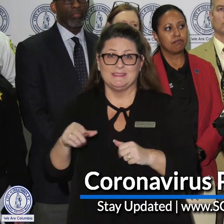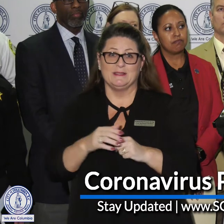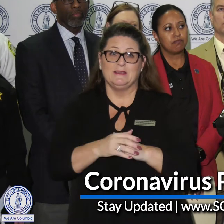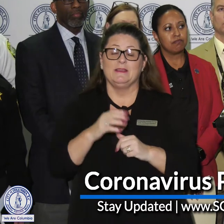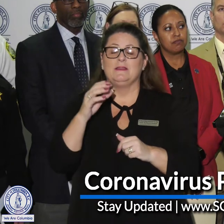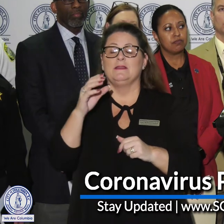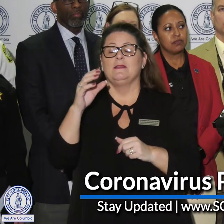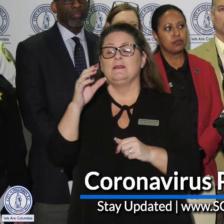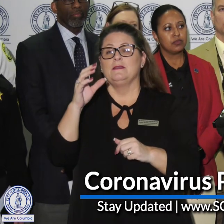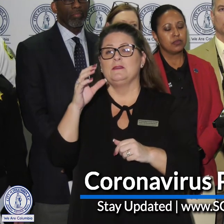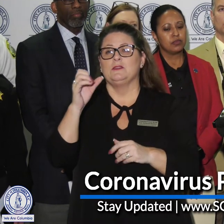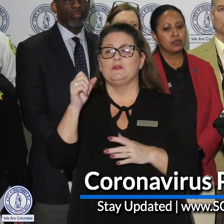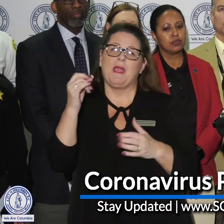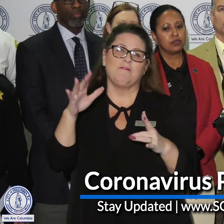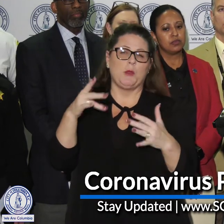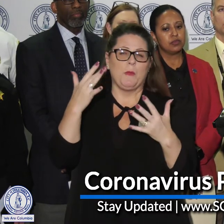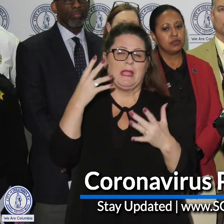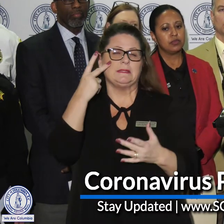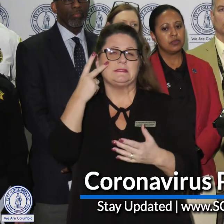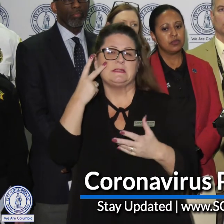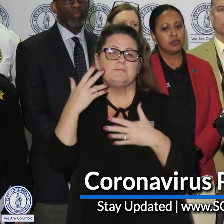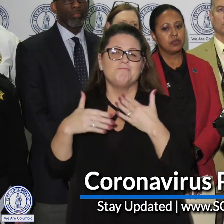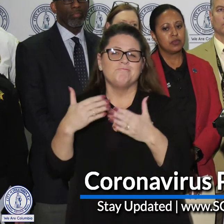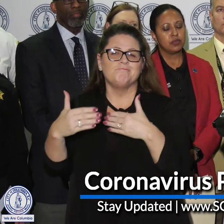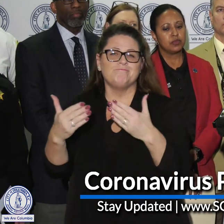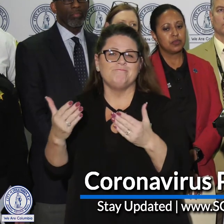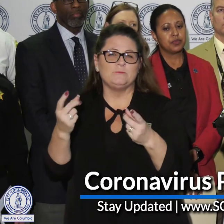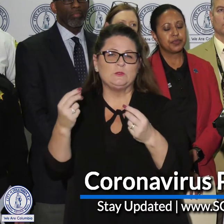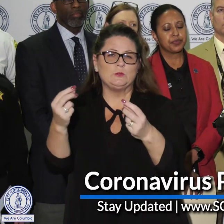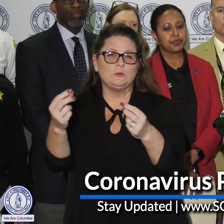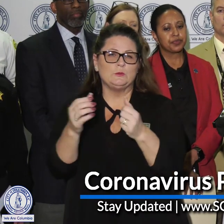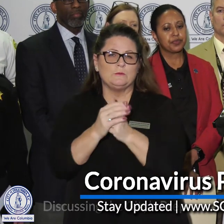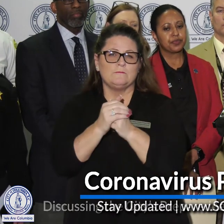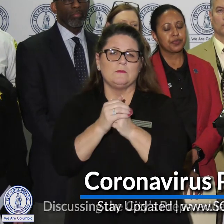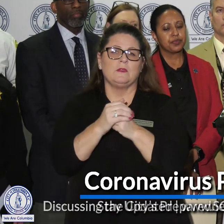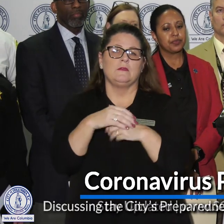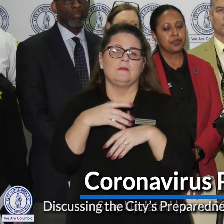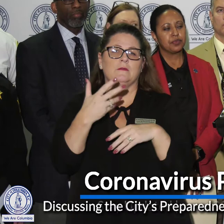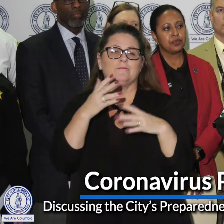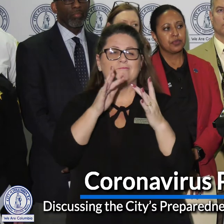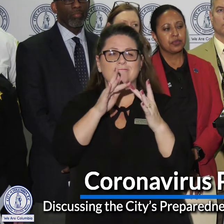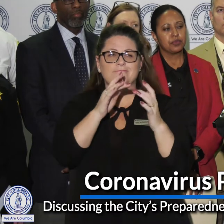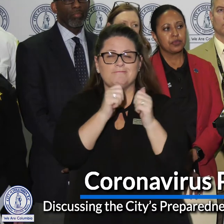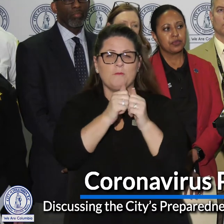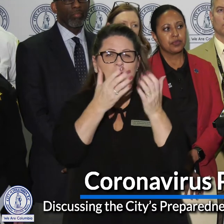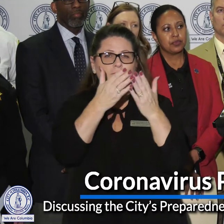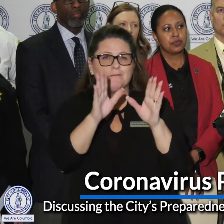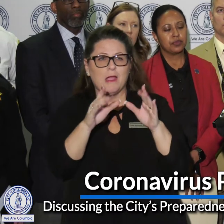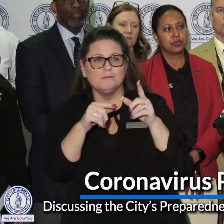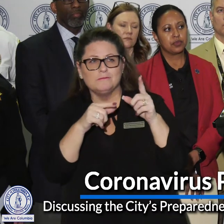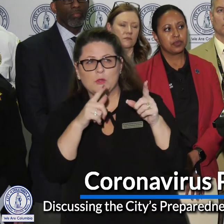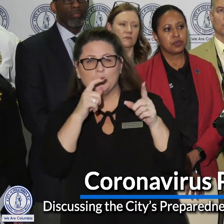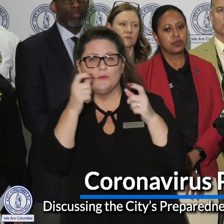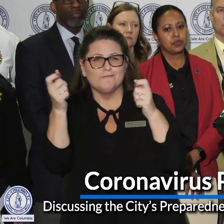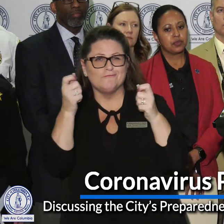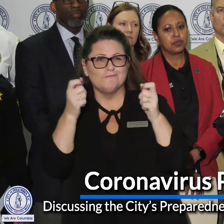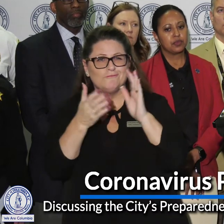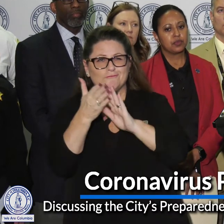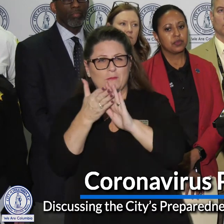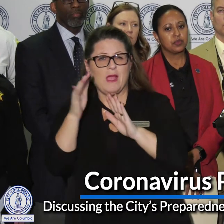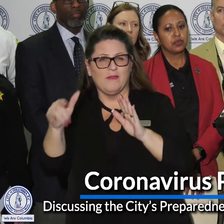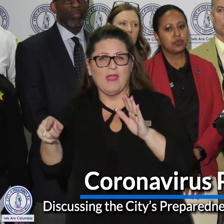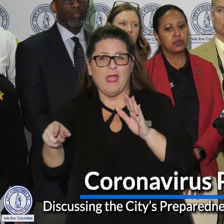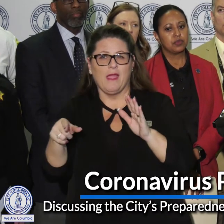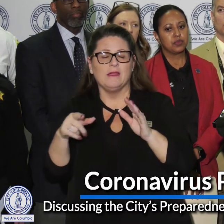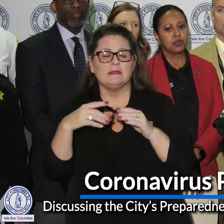probably going to have to kind of just see how things proceed and working with the proper stakeholders to see, you know, if things have